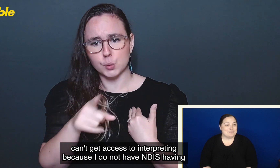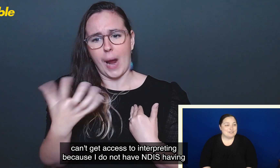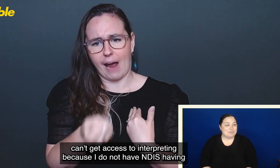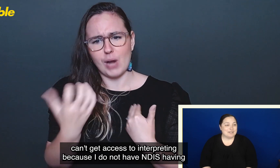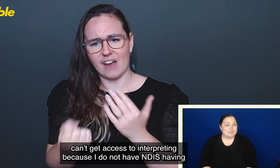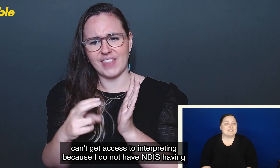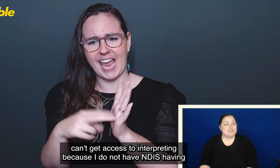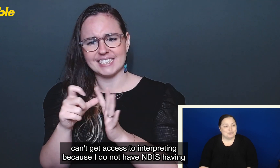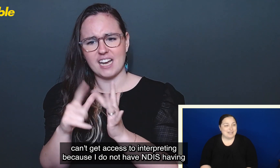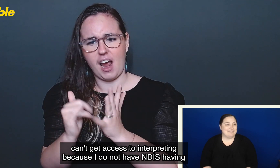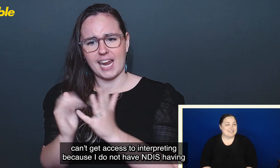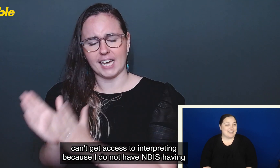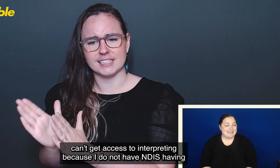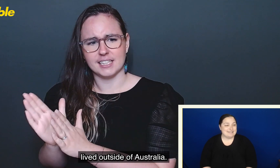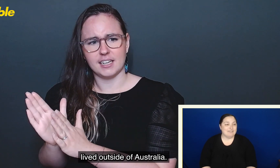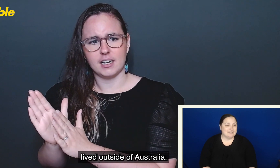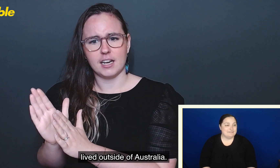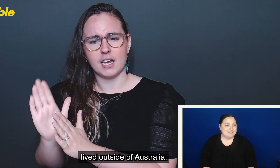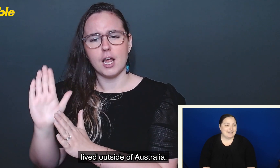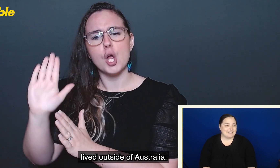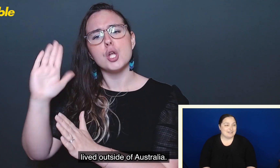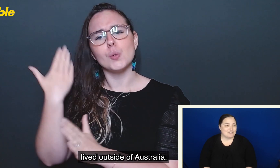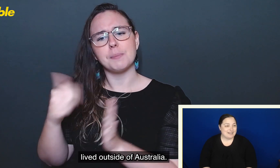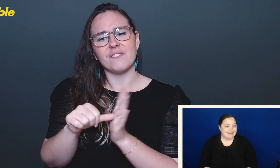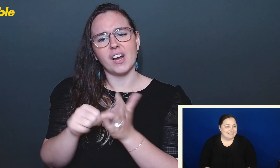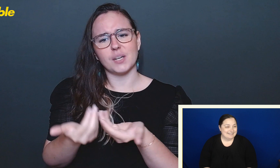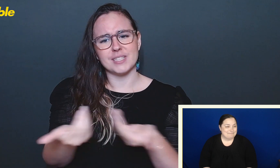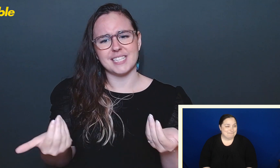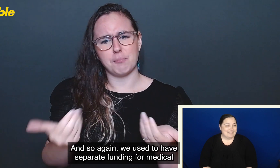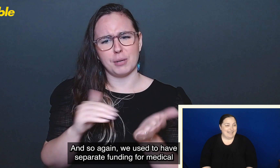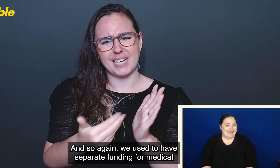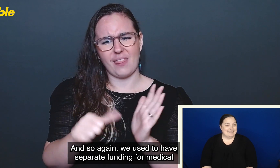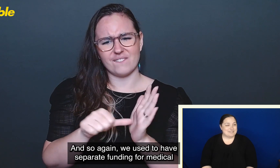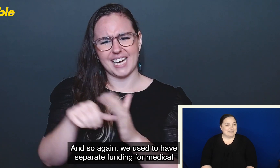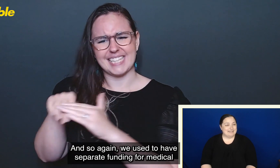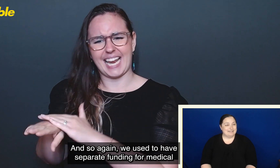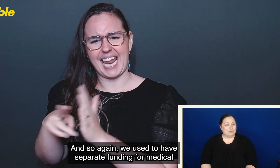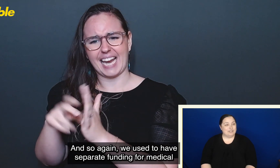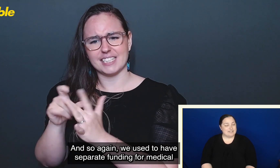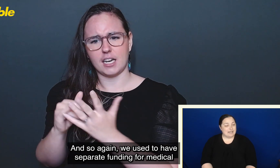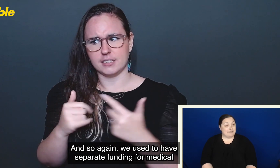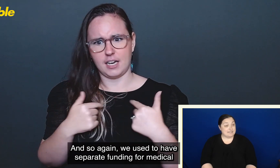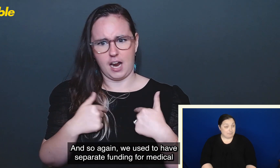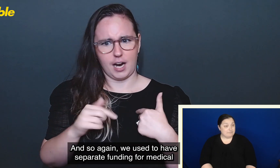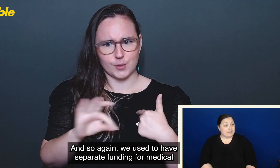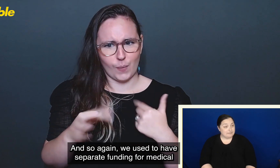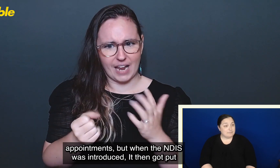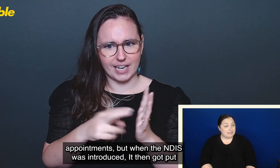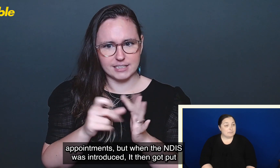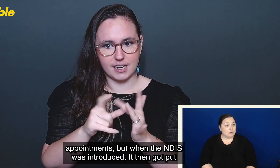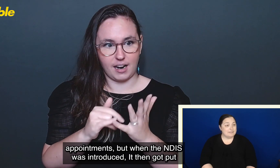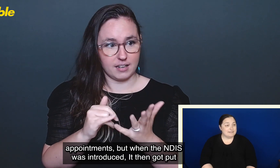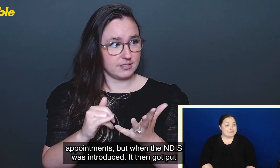to interpreting because I do not have NDIS, having lived outside of Australia. And so again, we used to have separate funding for